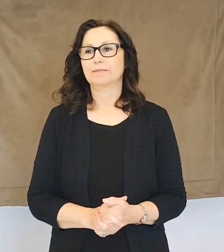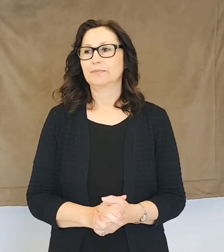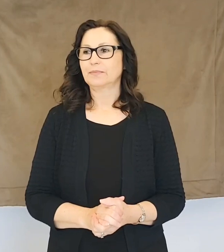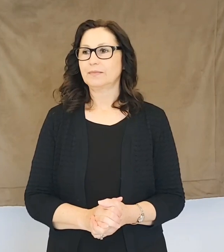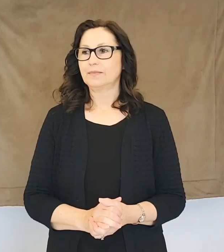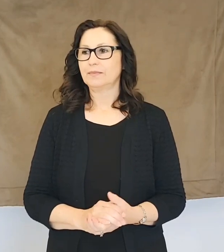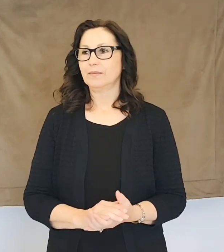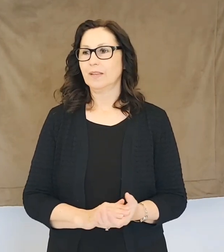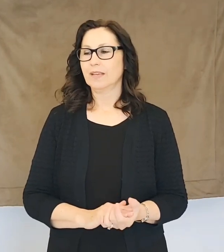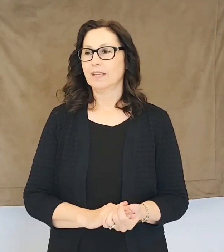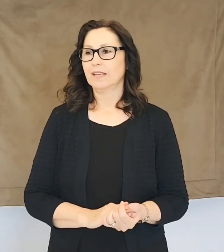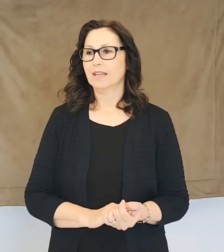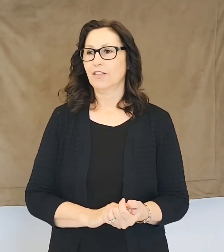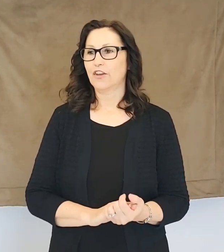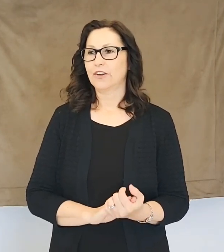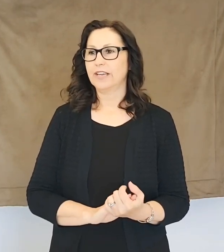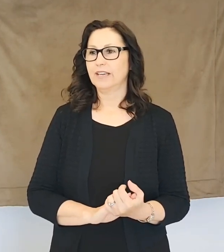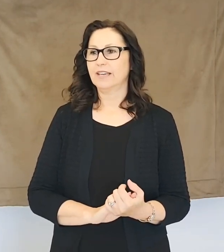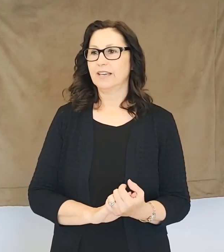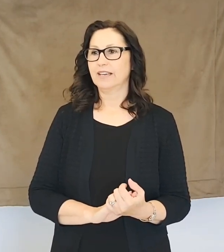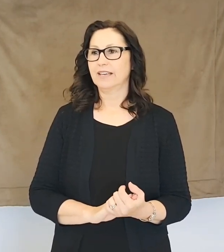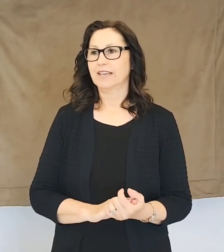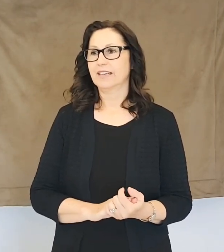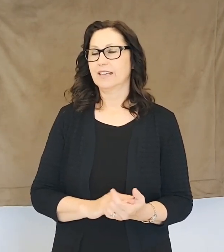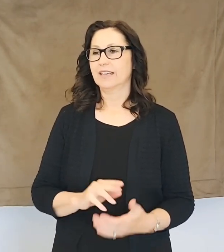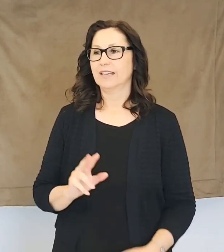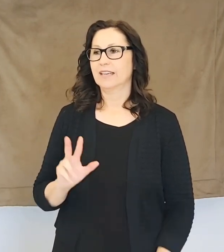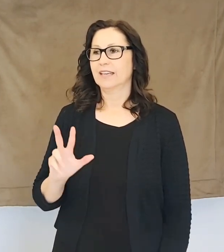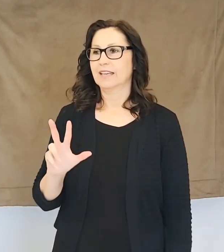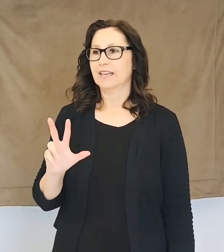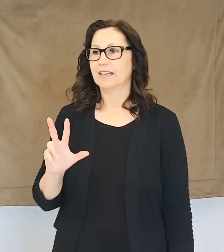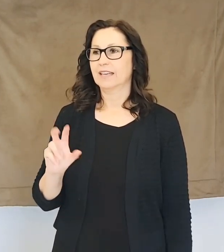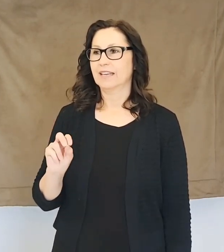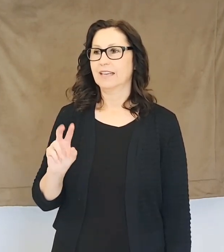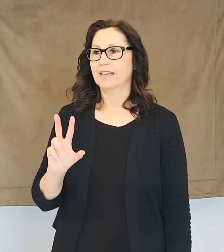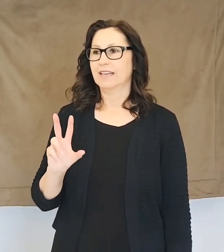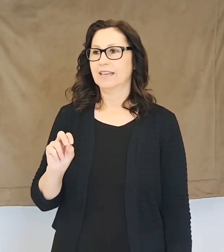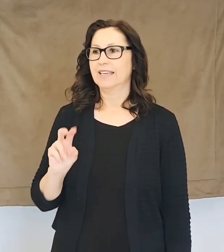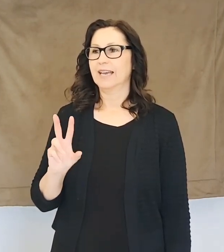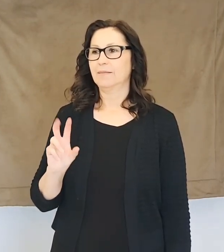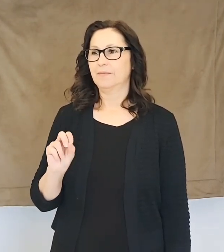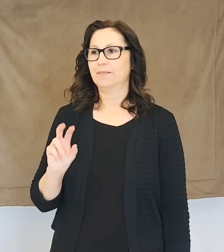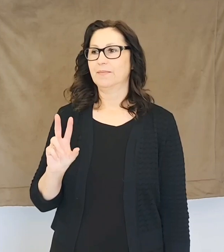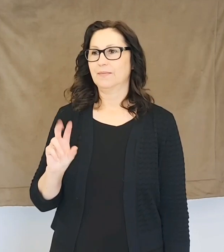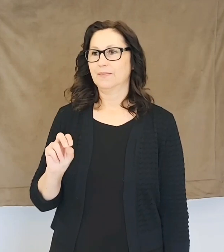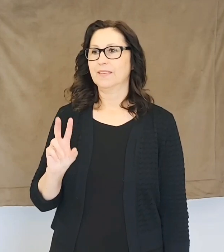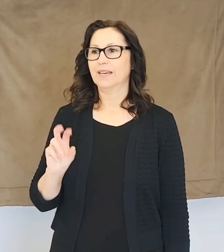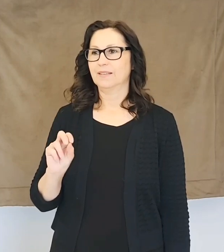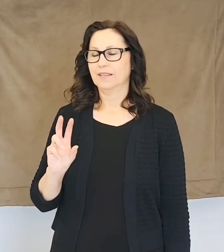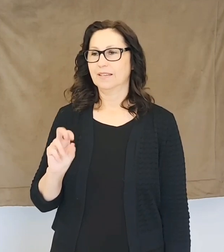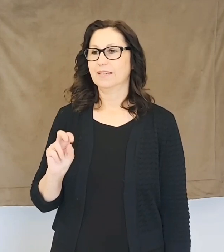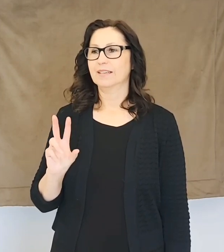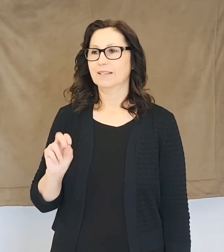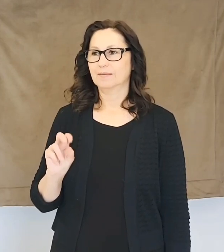number 30, it's a little hard to tell here. Is it, am I closing? Yeah. I'm closing.